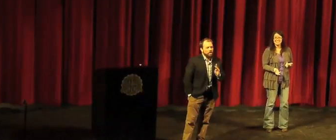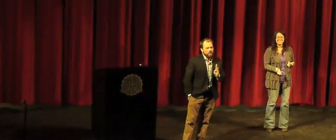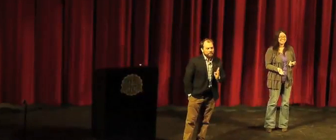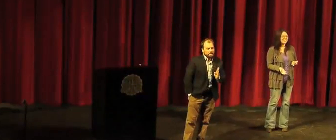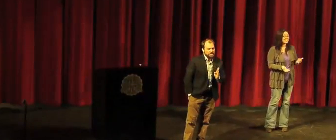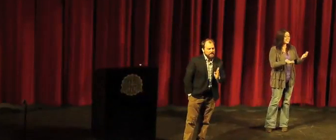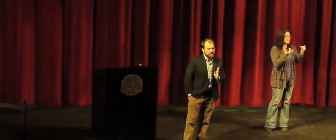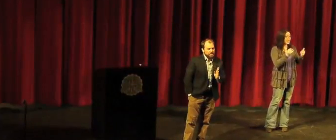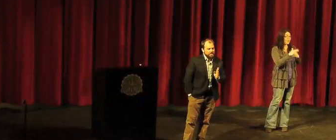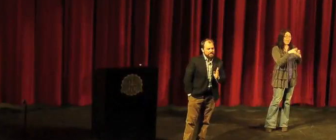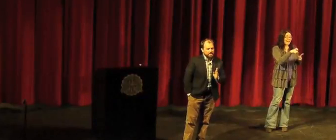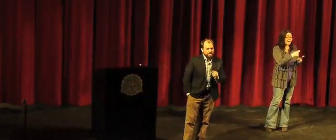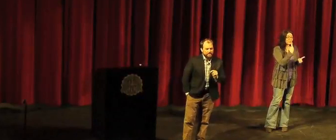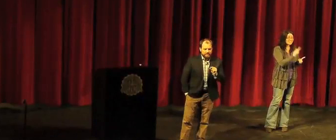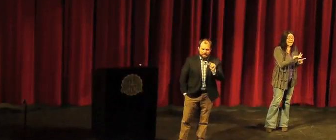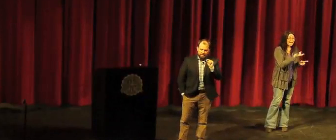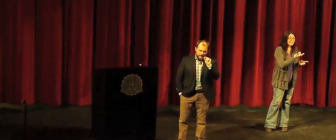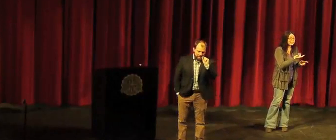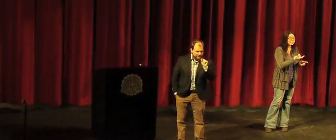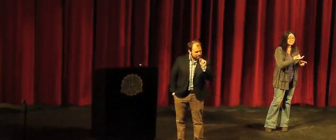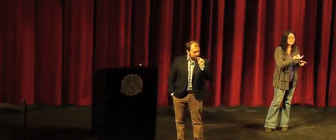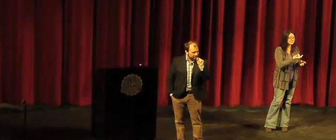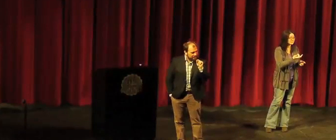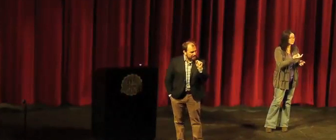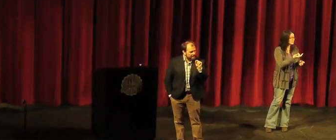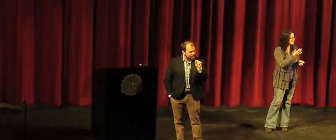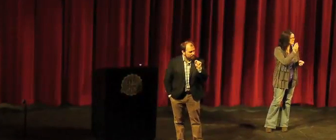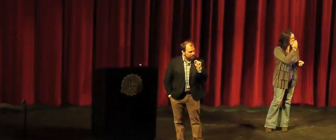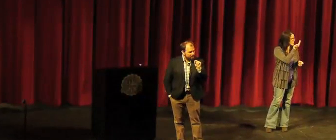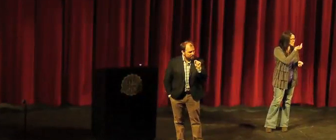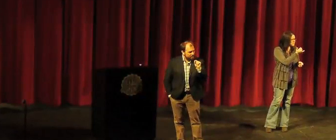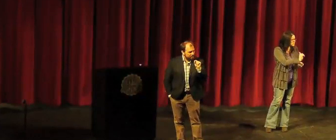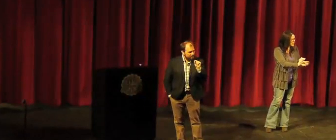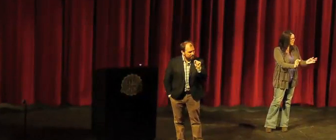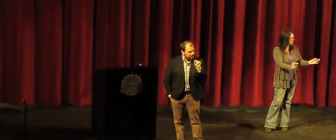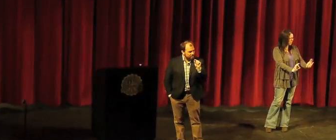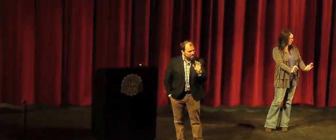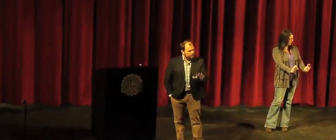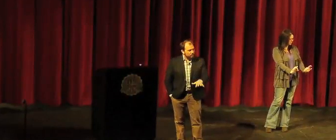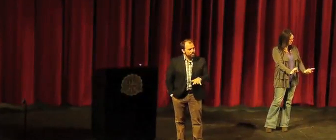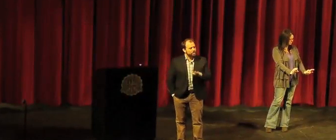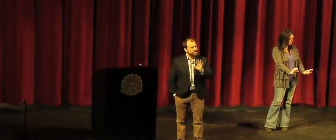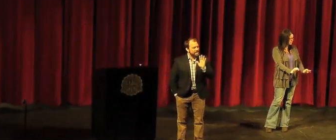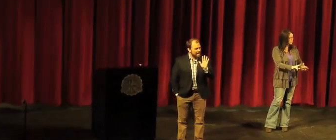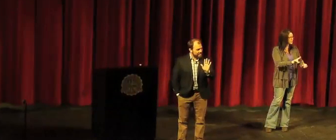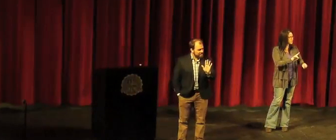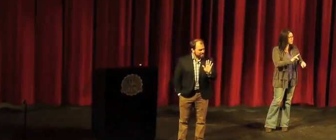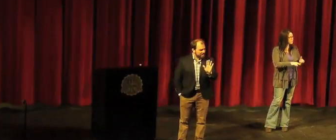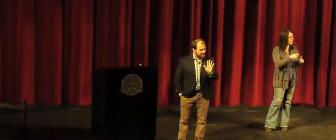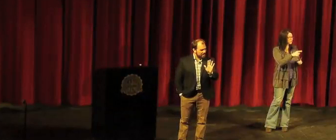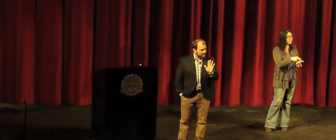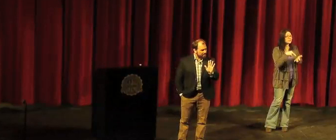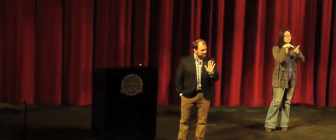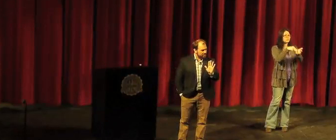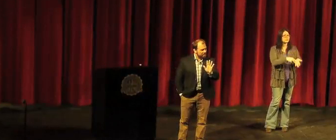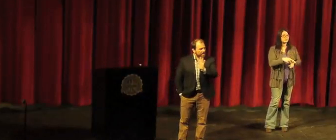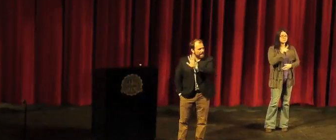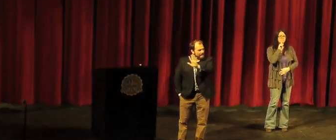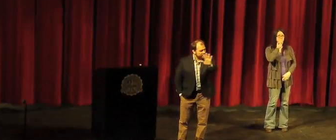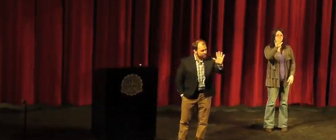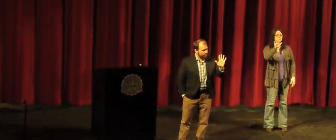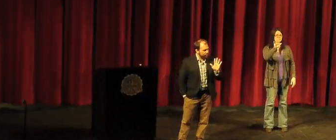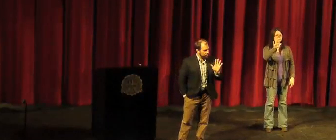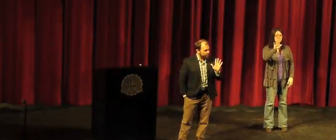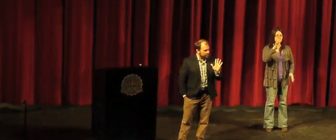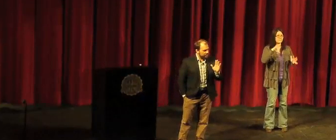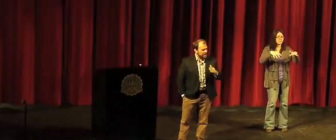Now, all I mean to say is, it seems like a tiny little thing, but when you stand to say it,